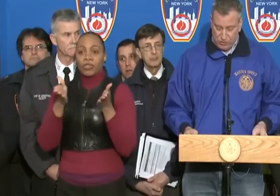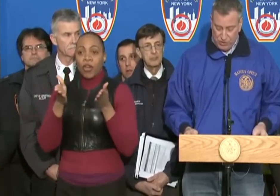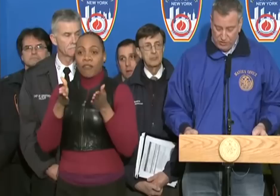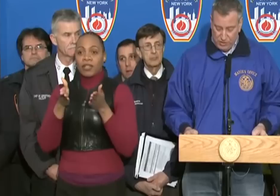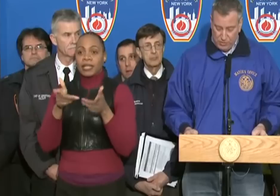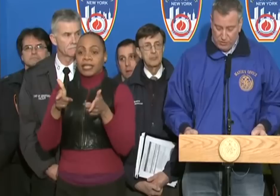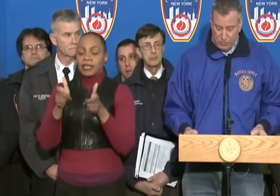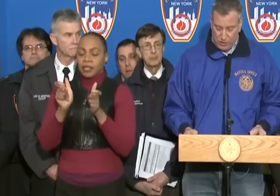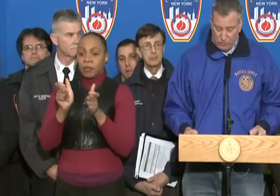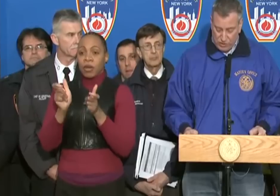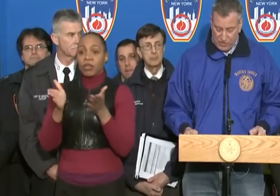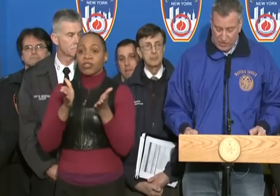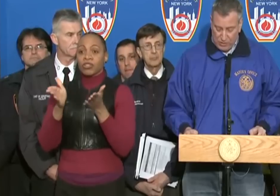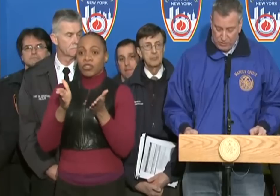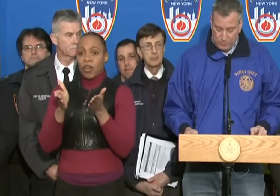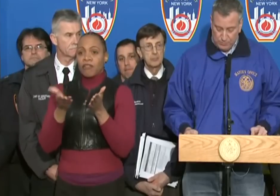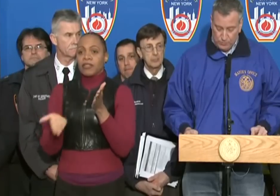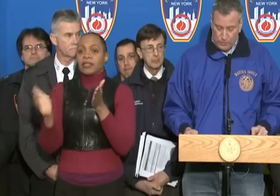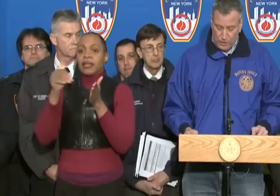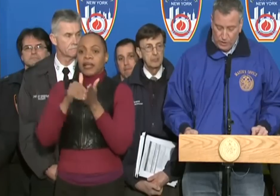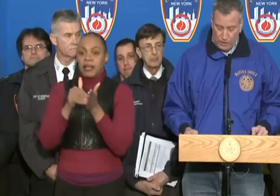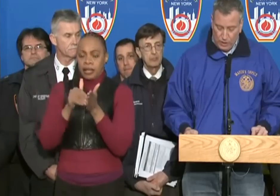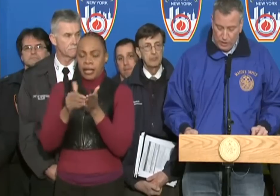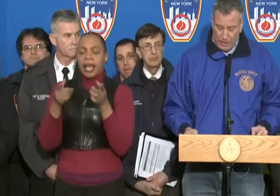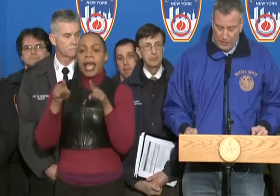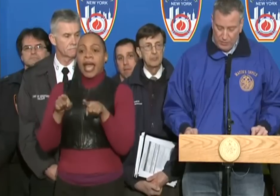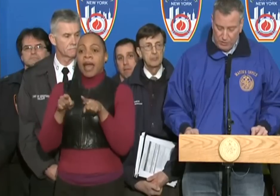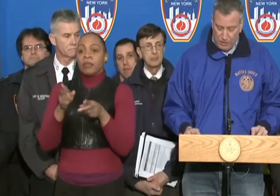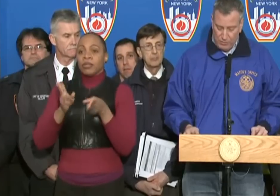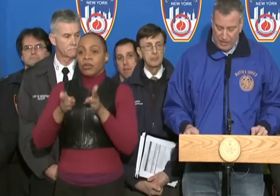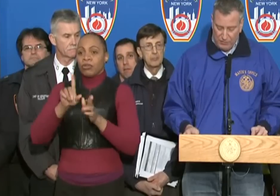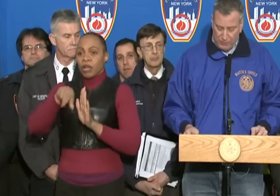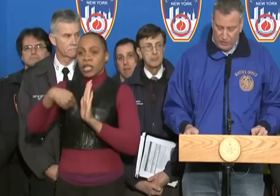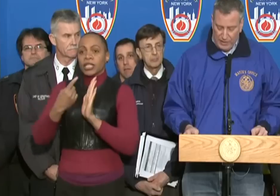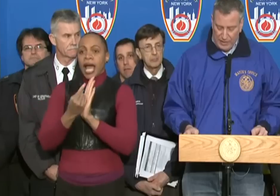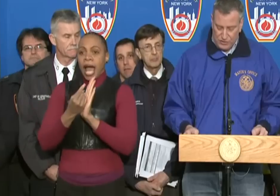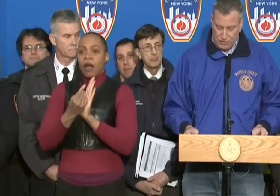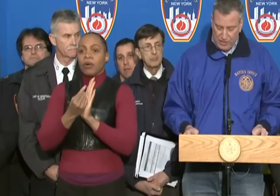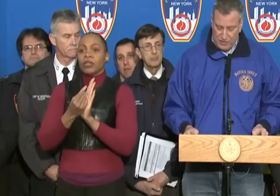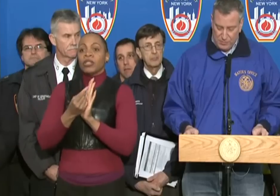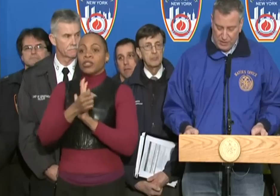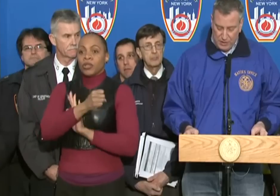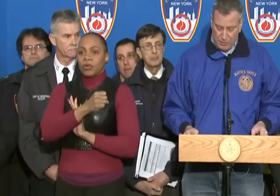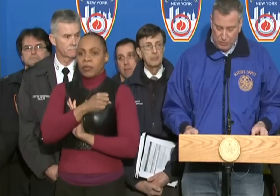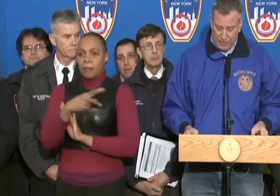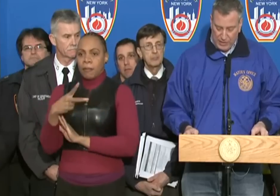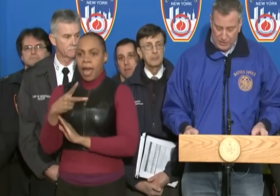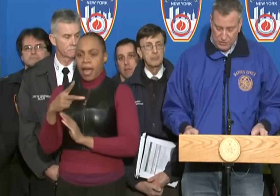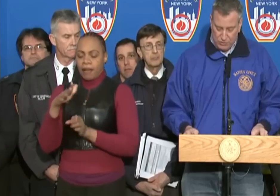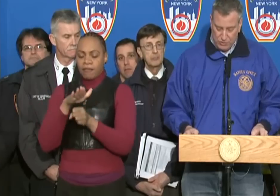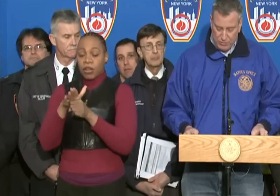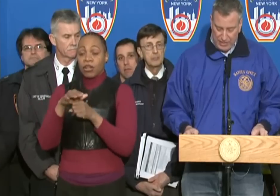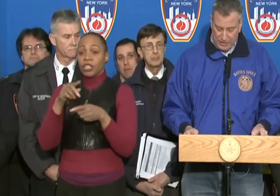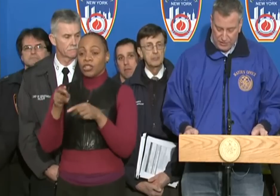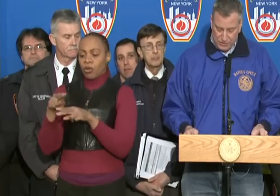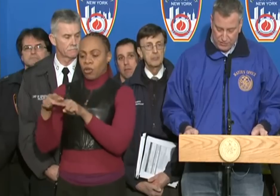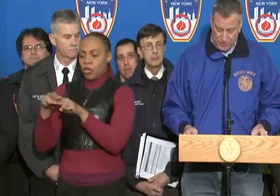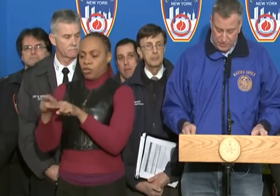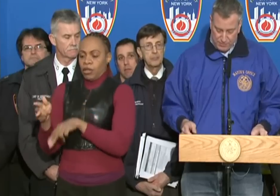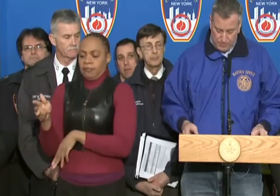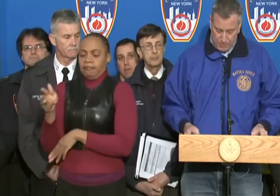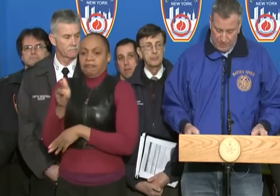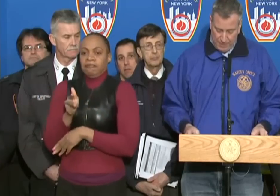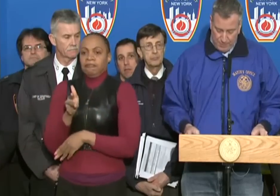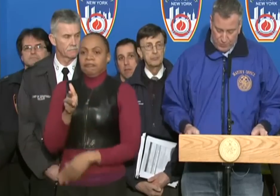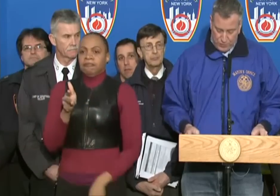was restored during the morning rush hour, and they're putting it back fully as trains are being brought out of storage and back into